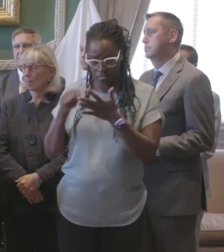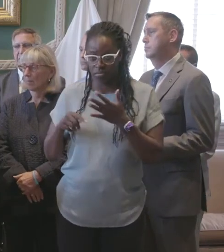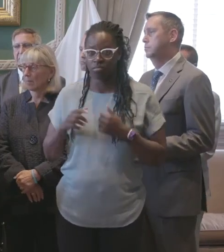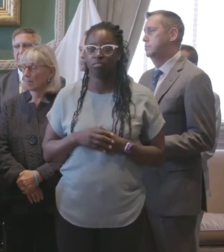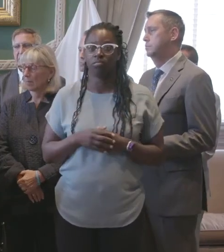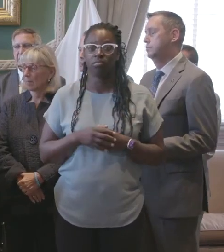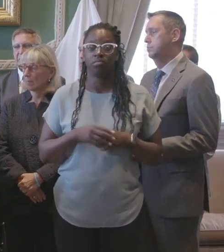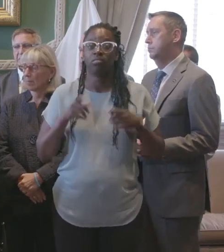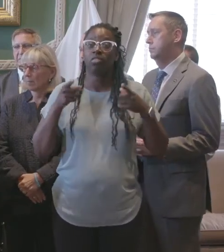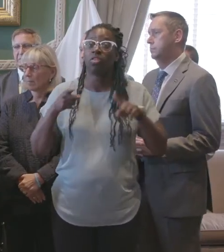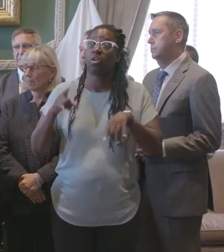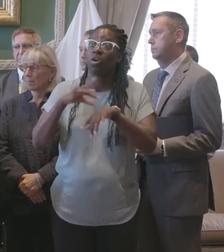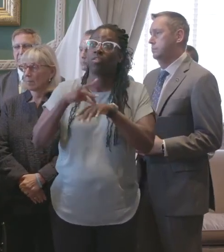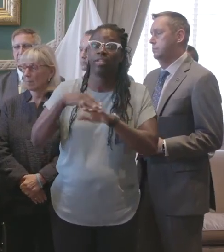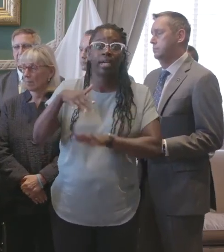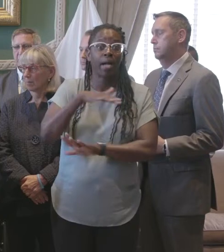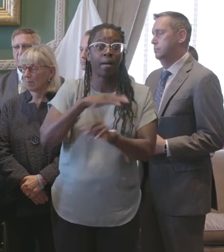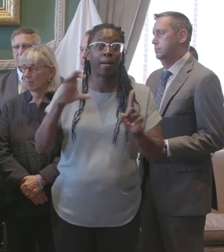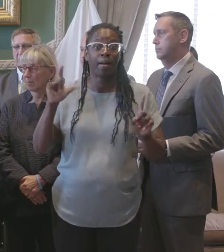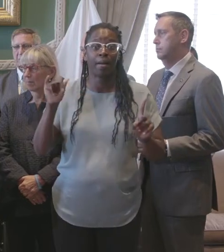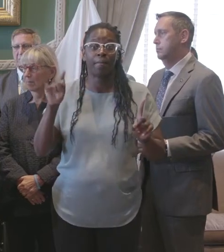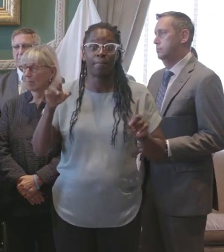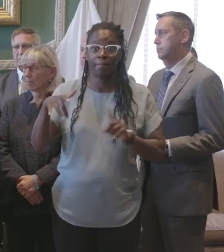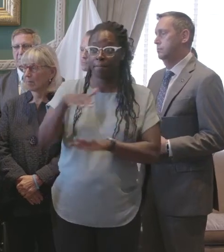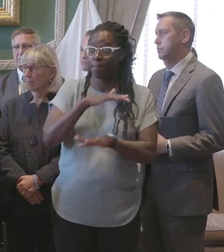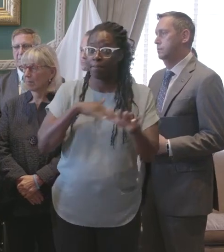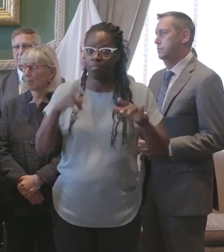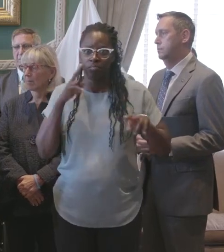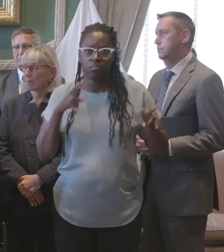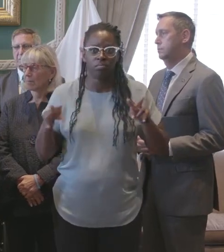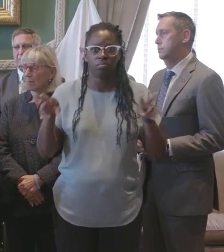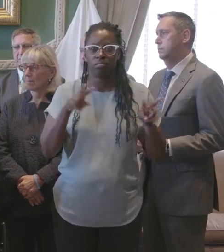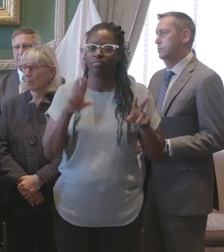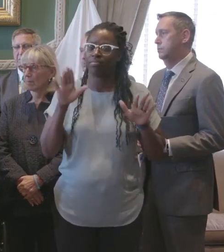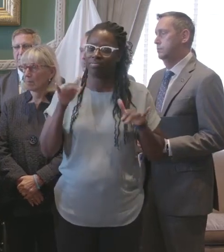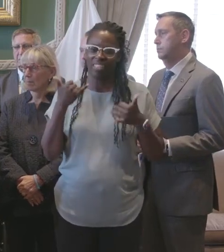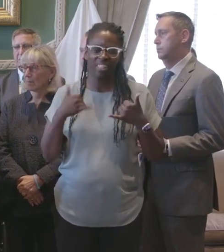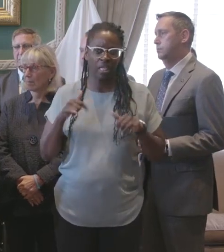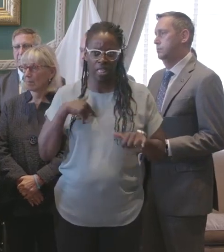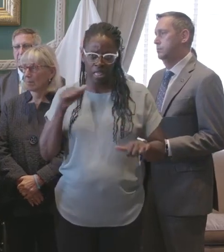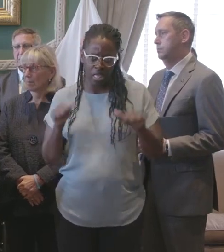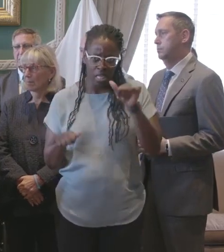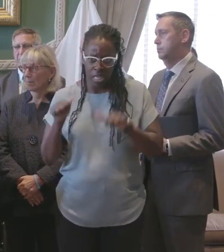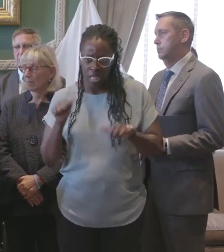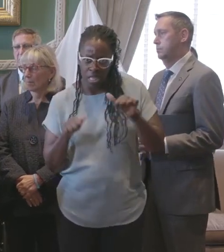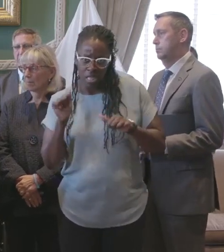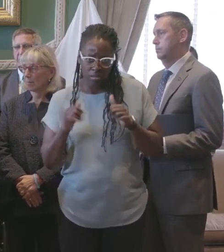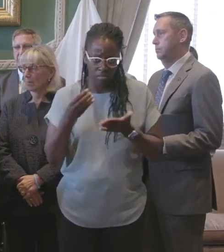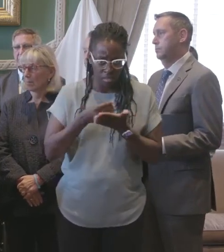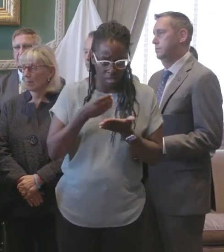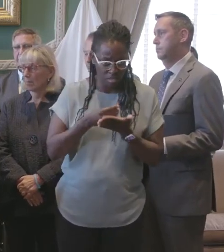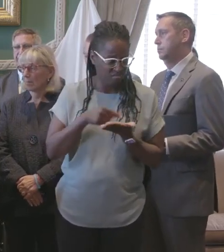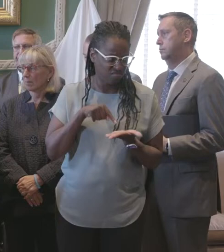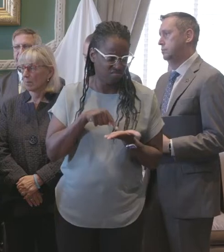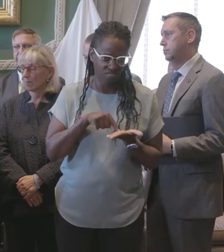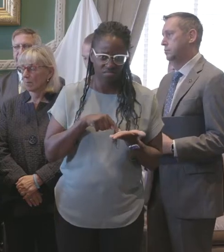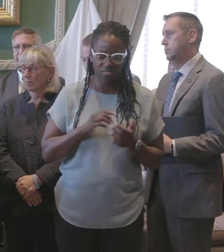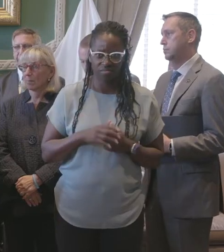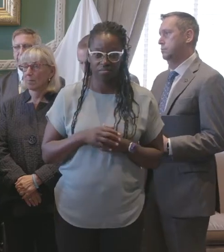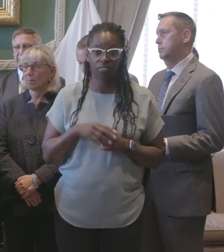some uncertainty as to economic conditions. And we would rather be in a position